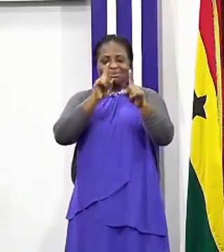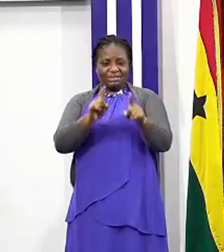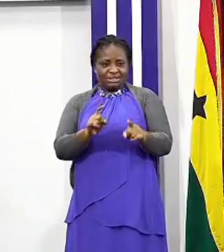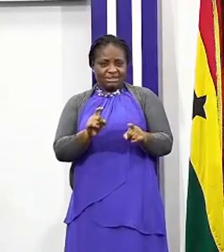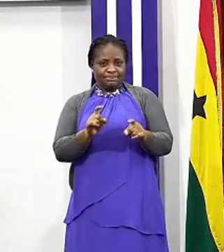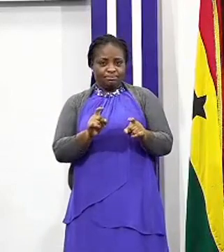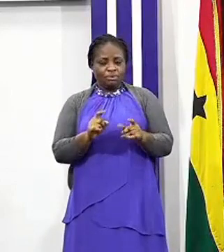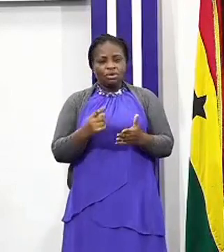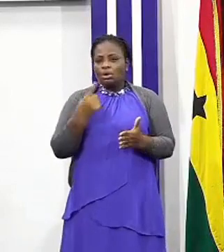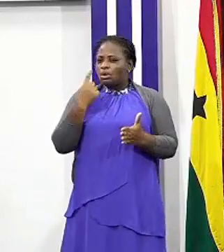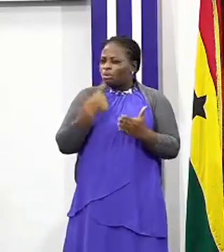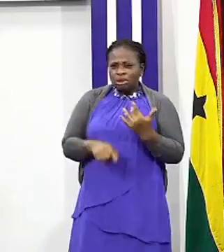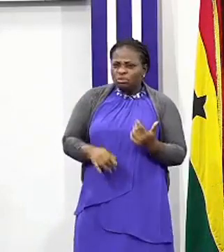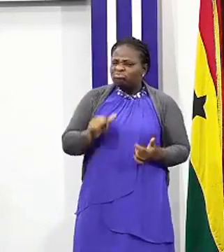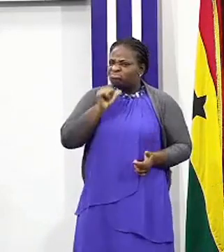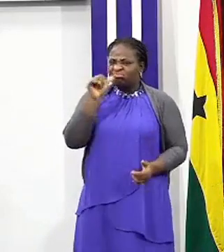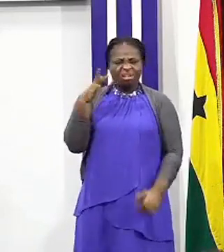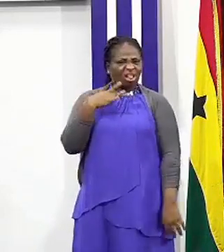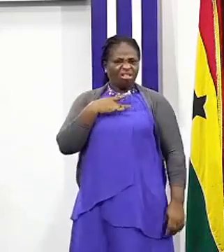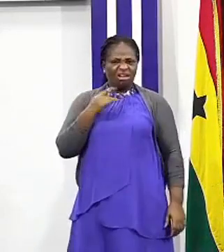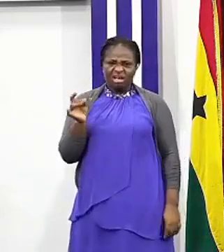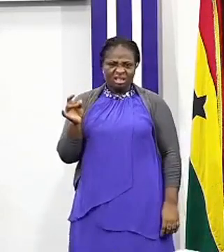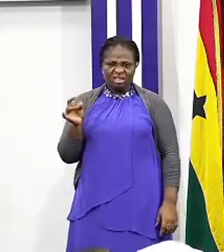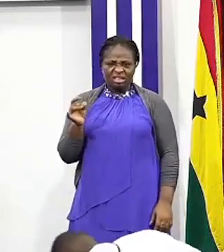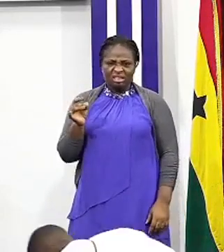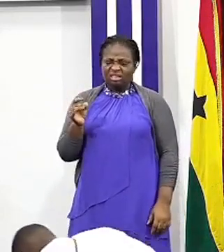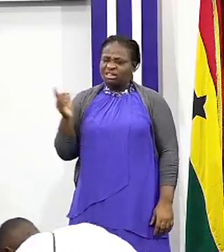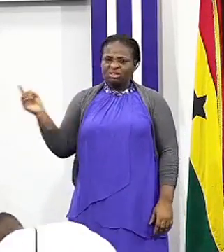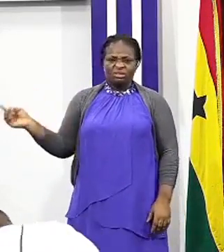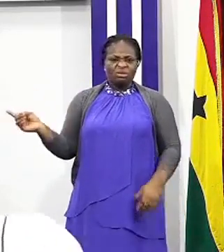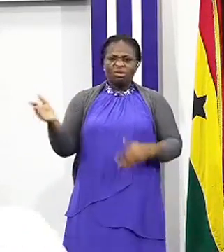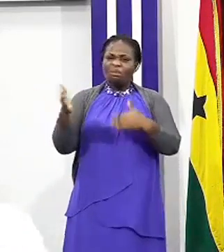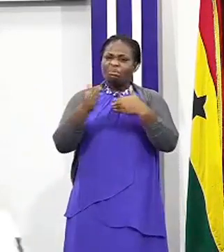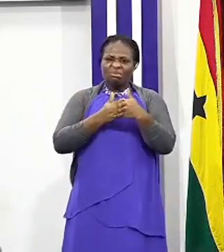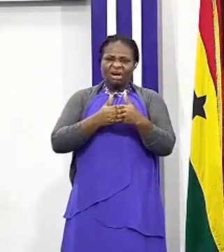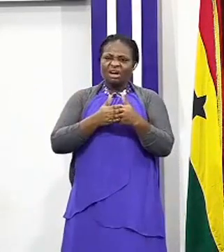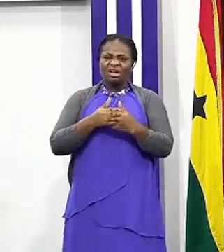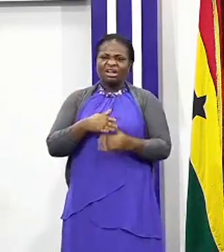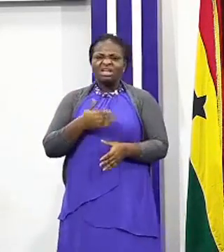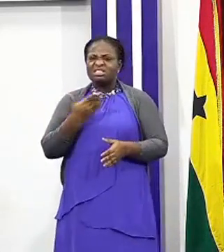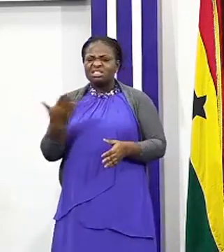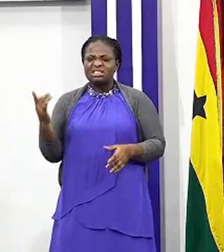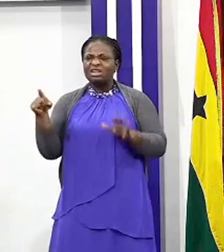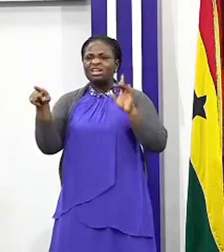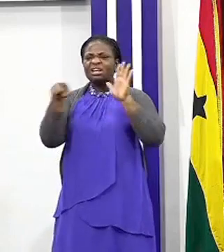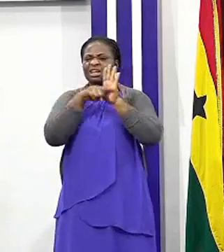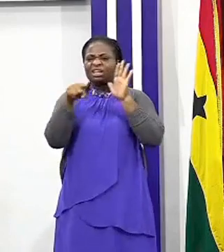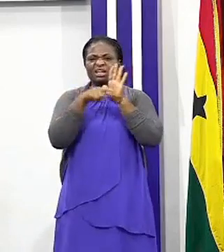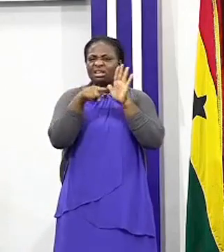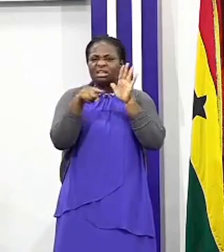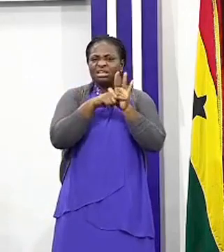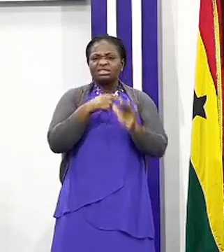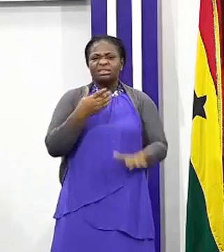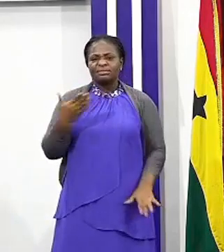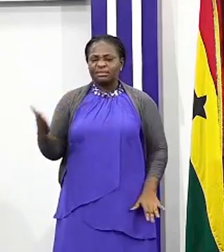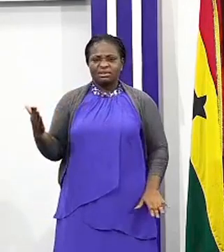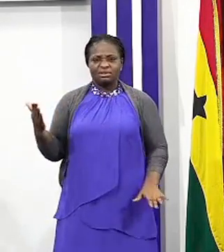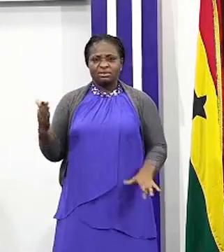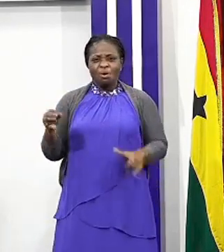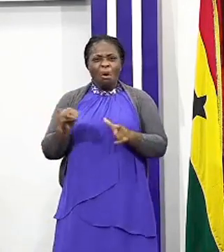What is not fair is to impugn ill motive or